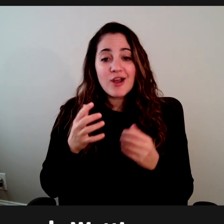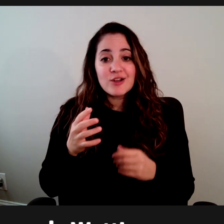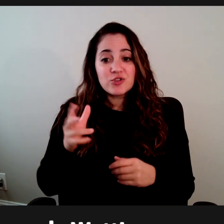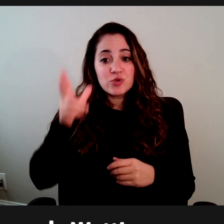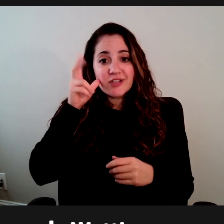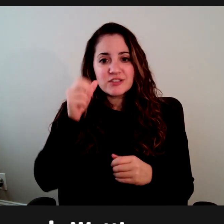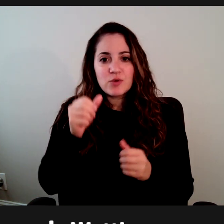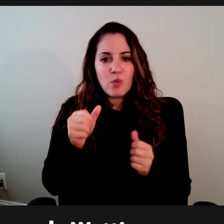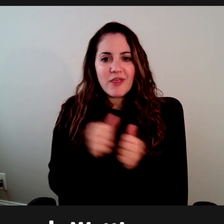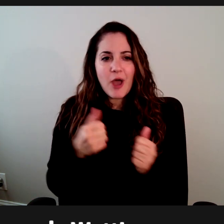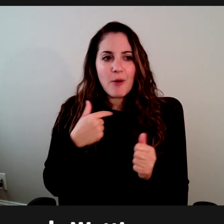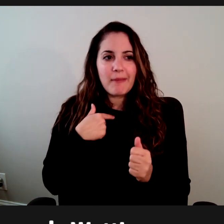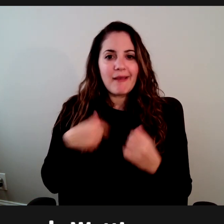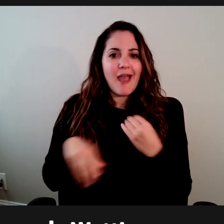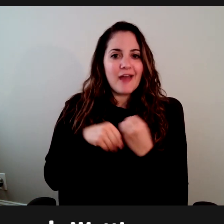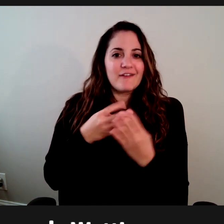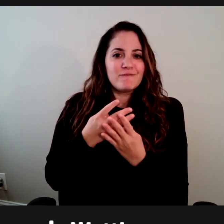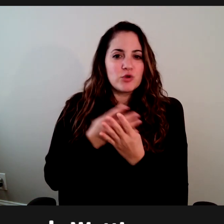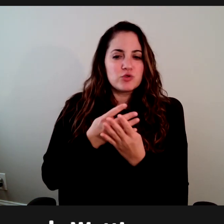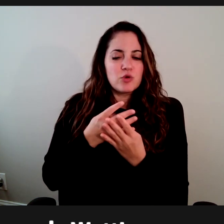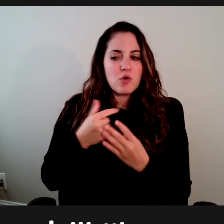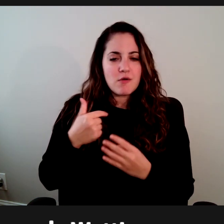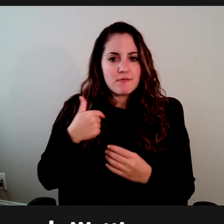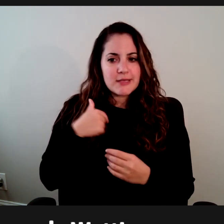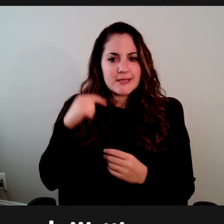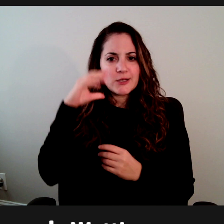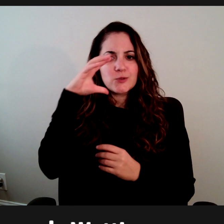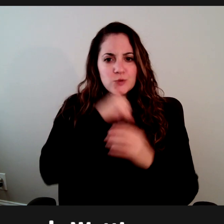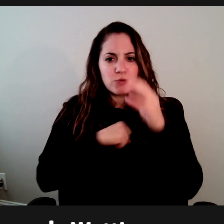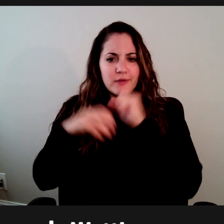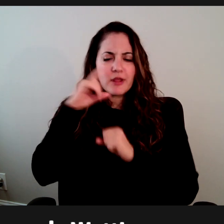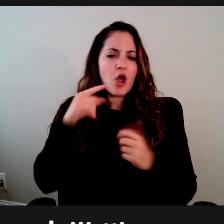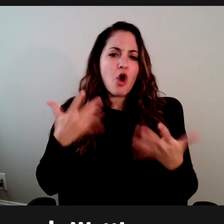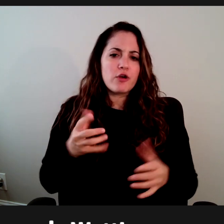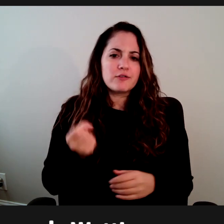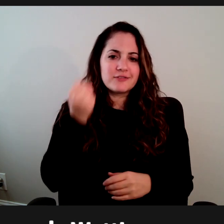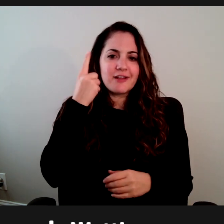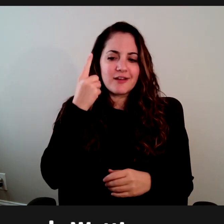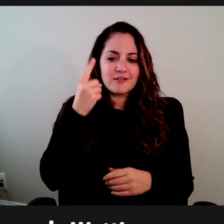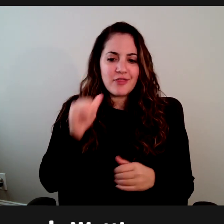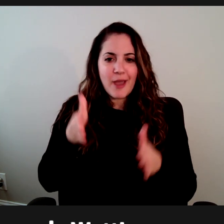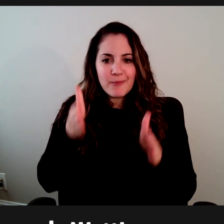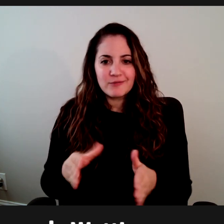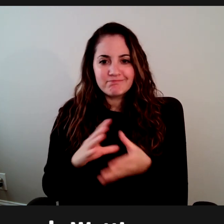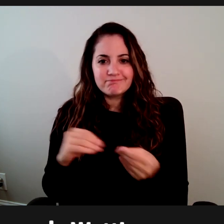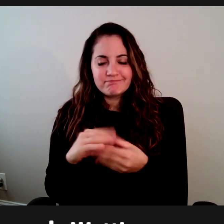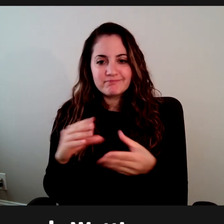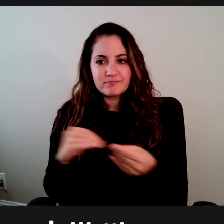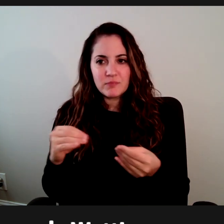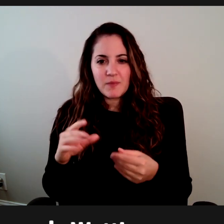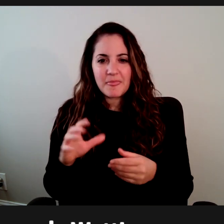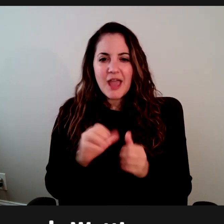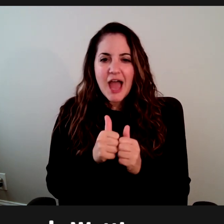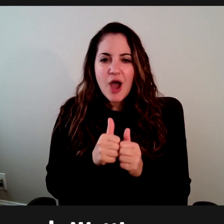aspire to listen without pre-filtering, without imagining that I understand already. Because